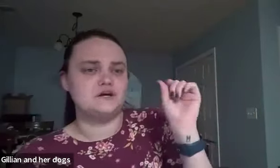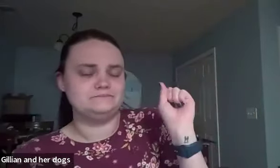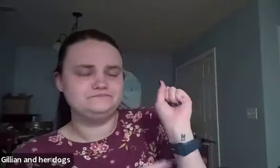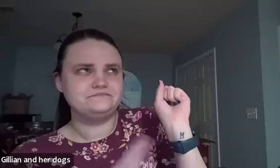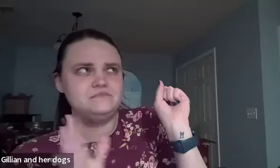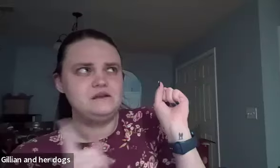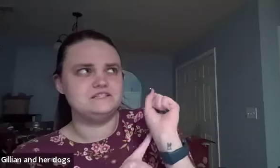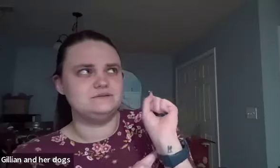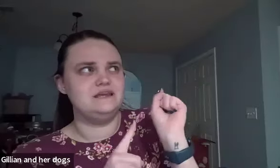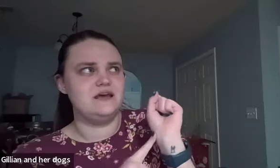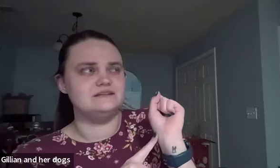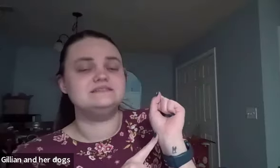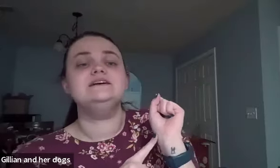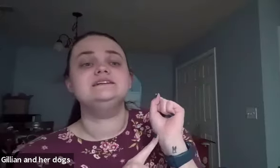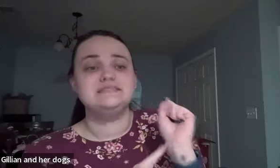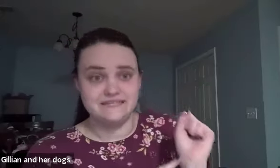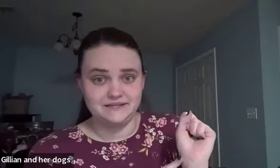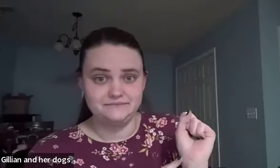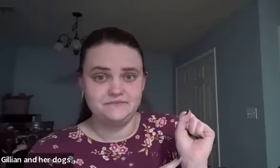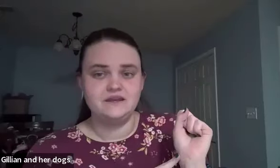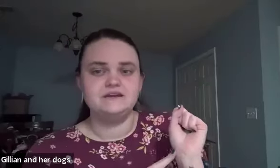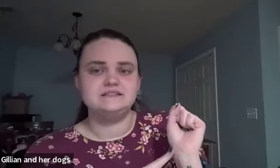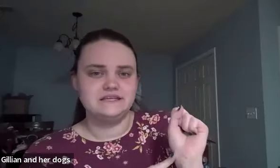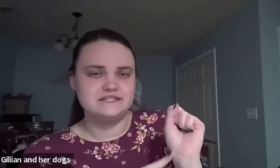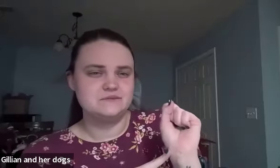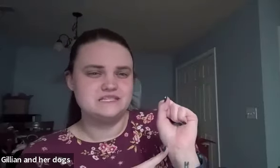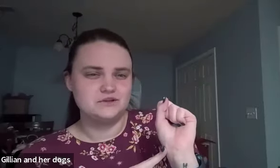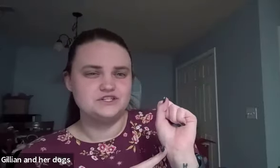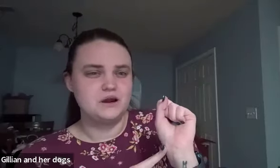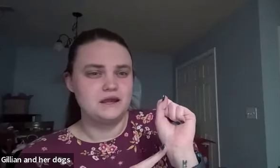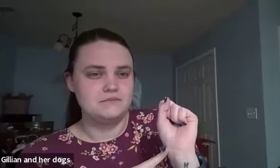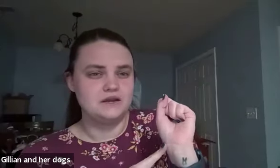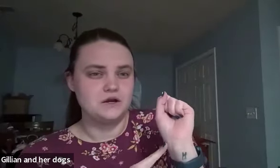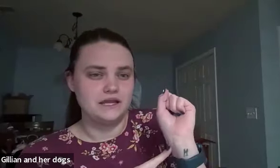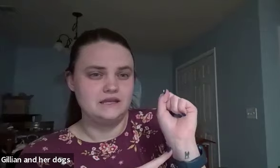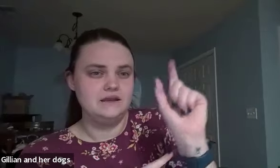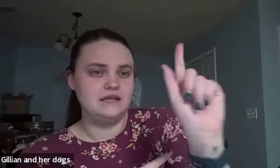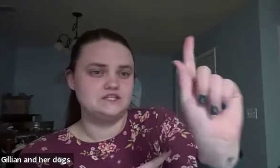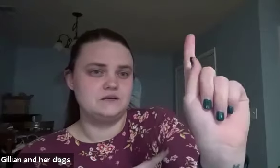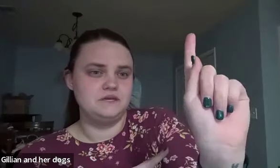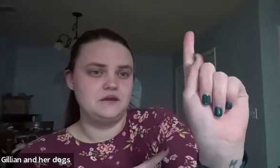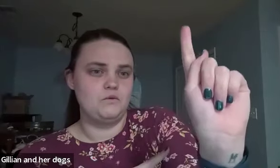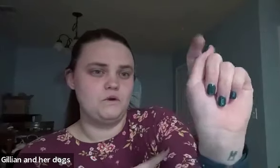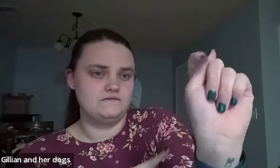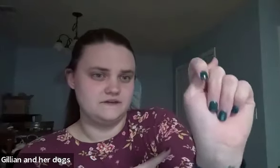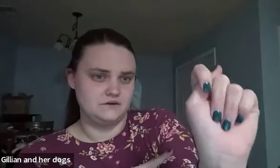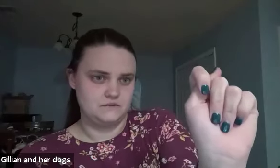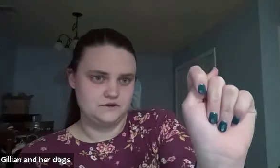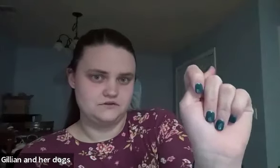So, okay, so we did S, T. T is going to be similar to our M and our N. It's going to be one finger over your